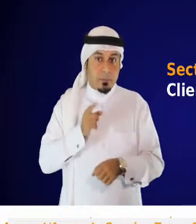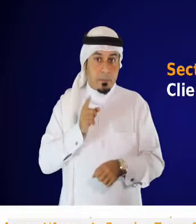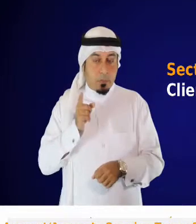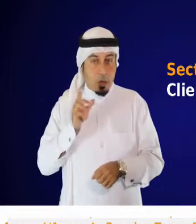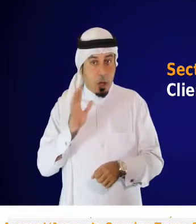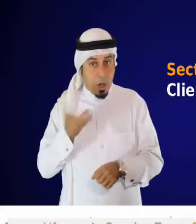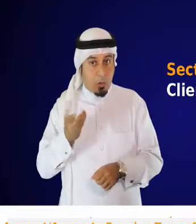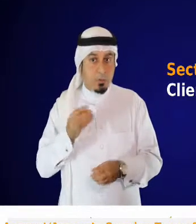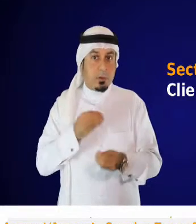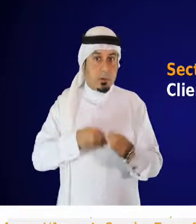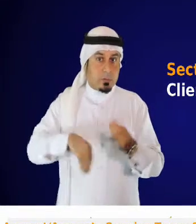card.